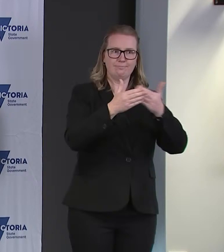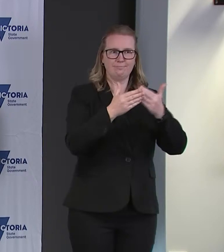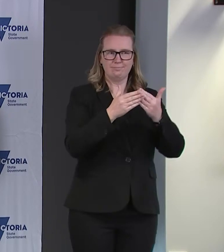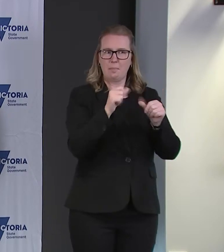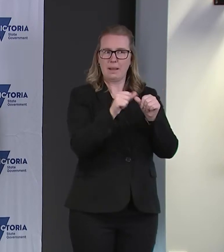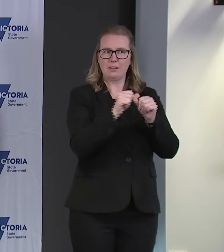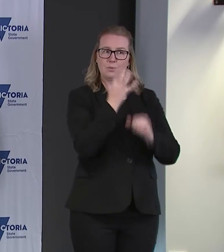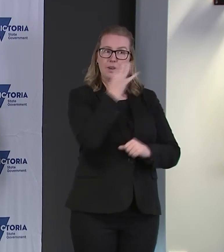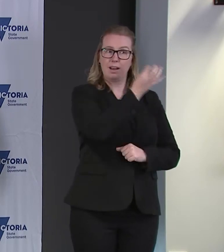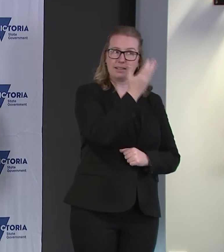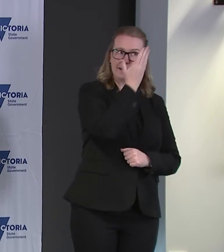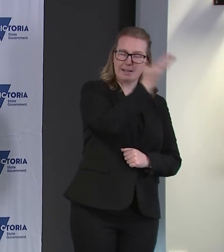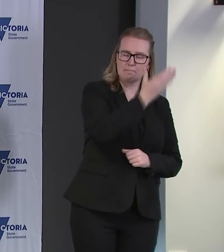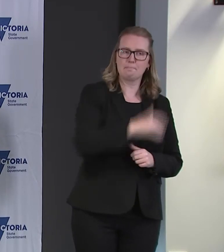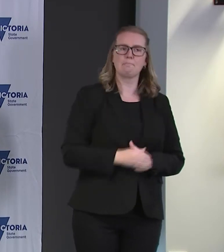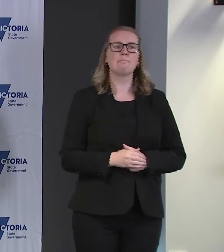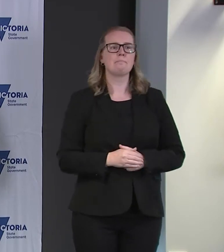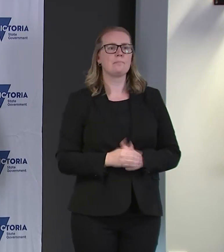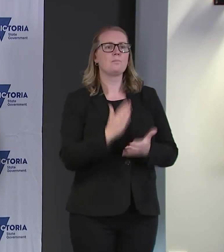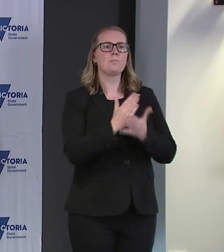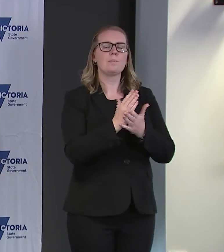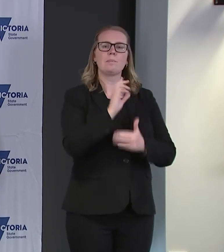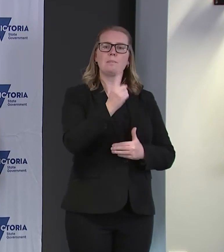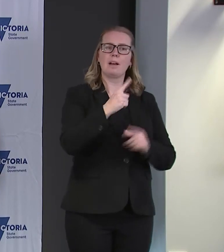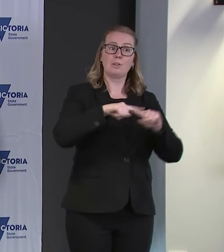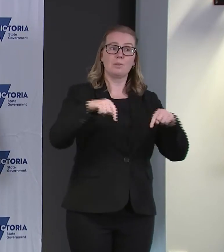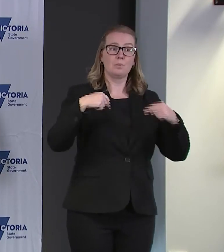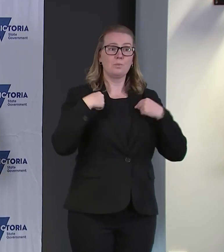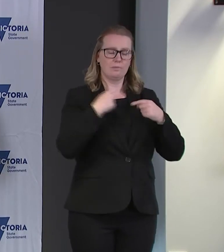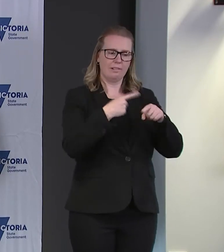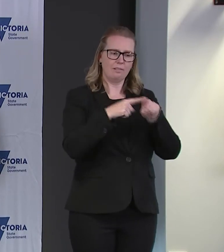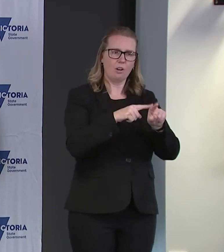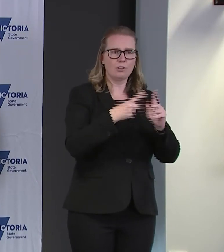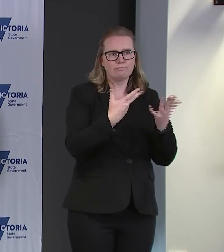we, to the extent that we can enforce it,